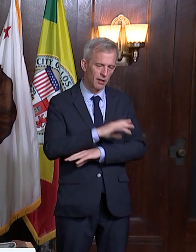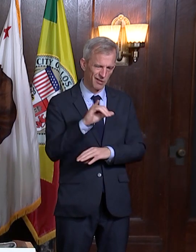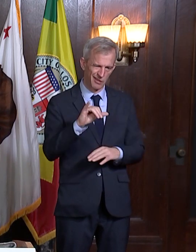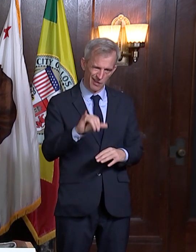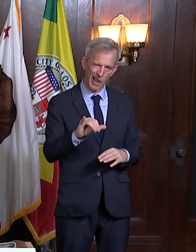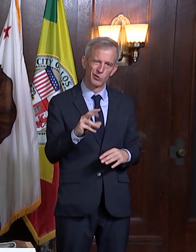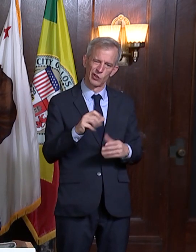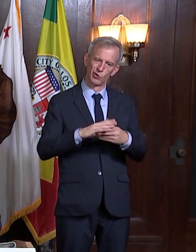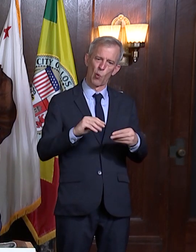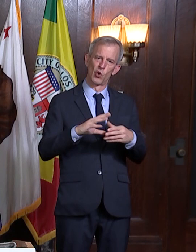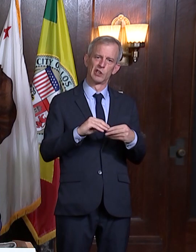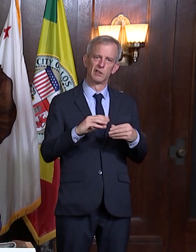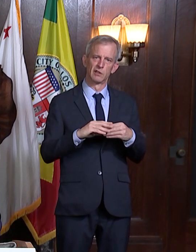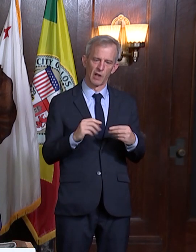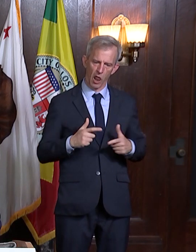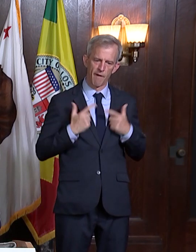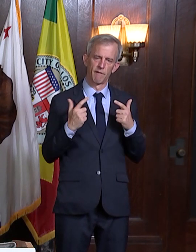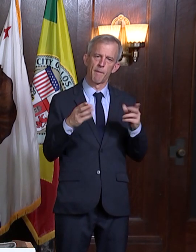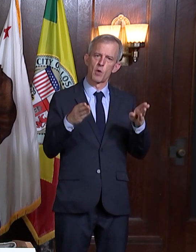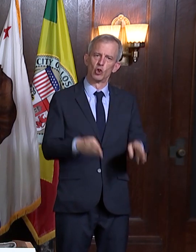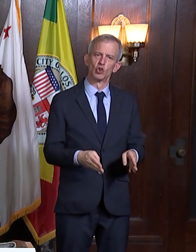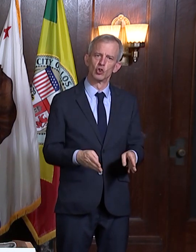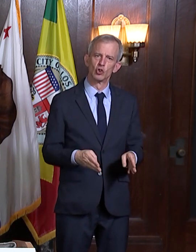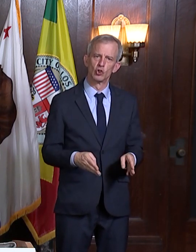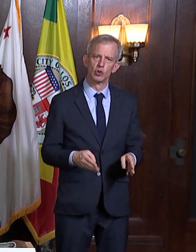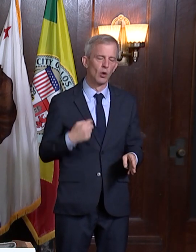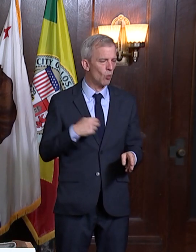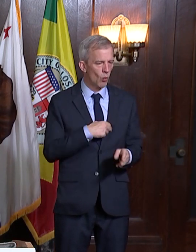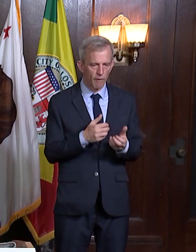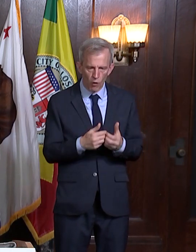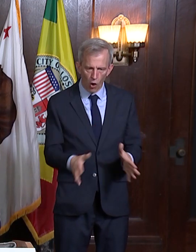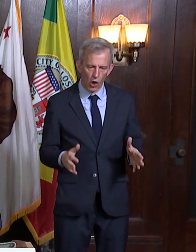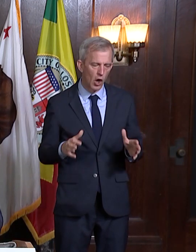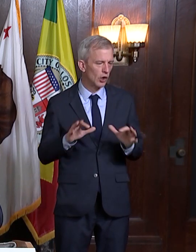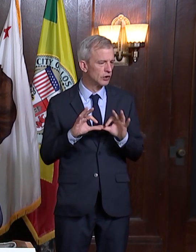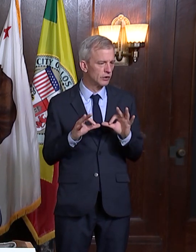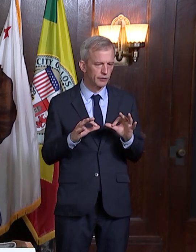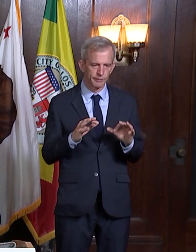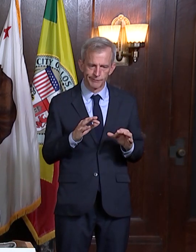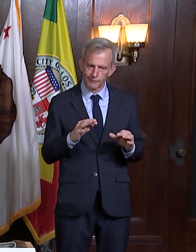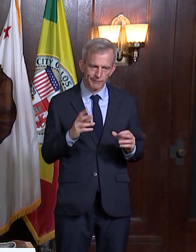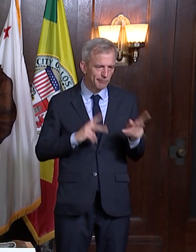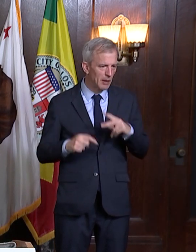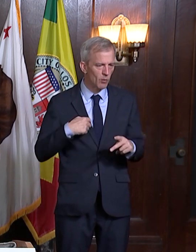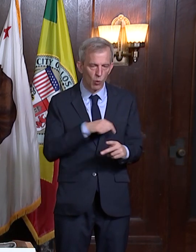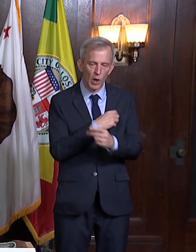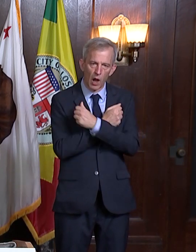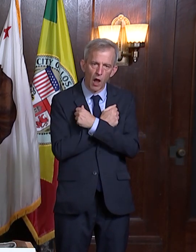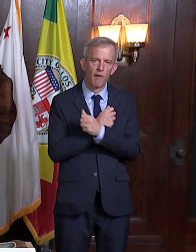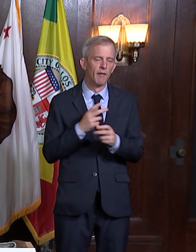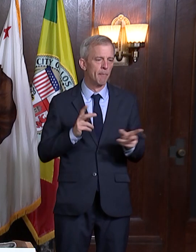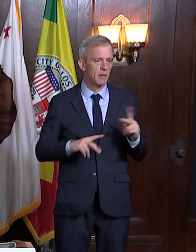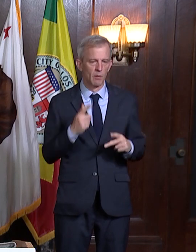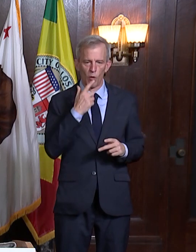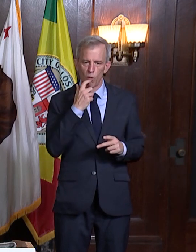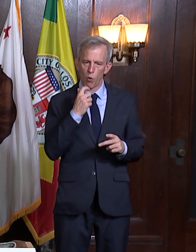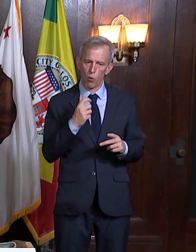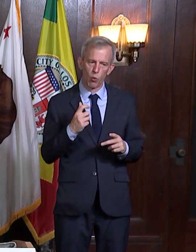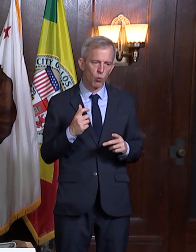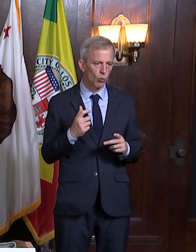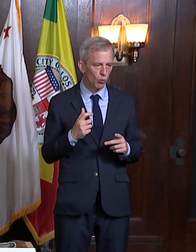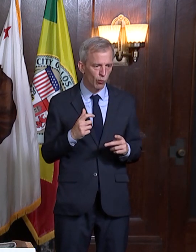person. We lost loved ones. We lost workers who put their lives on the line for us,